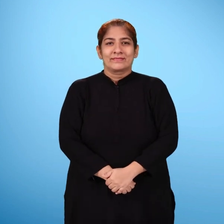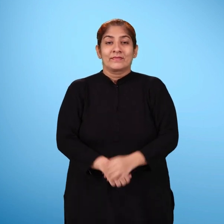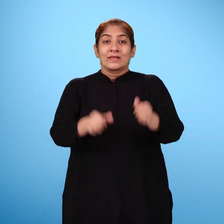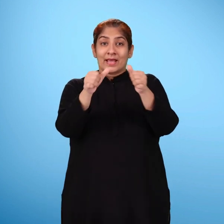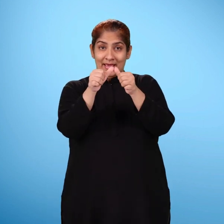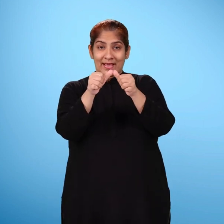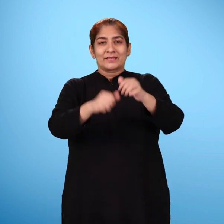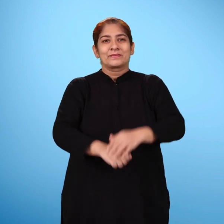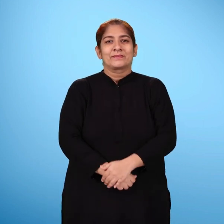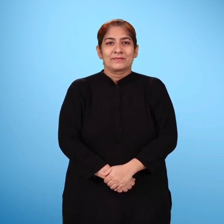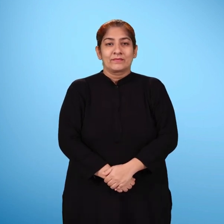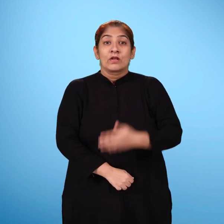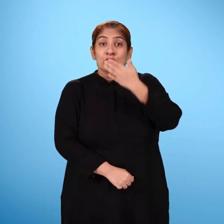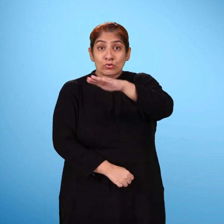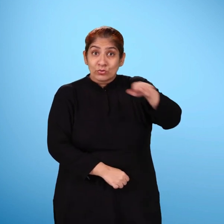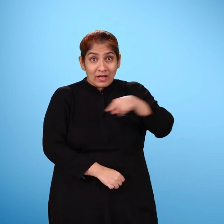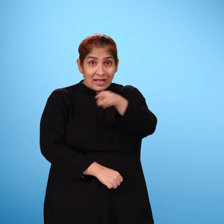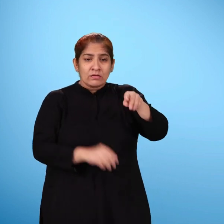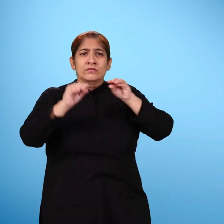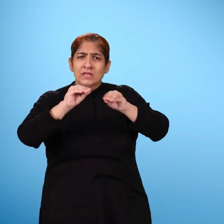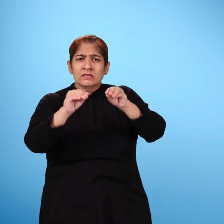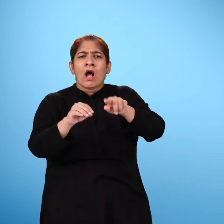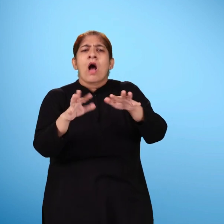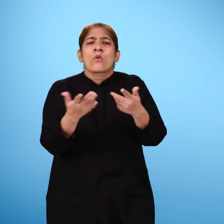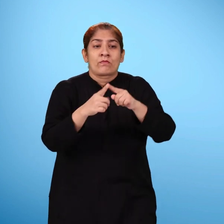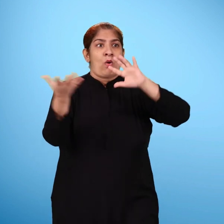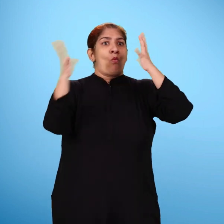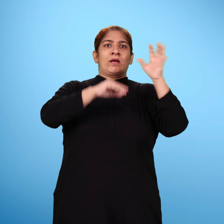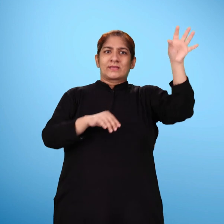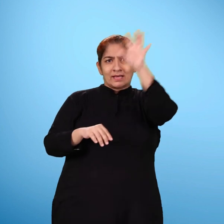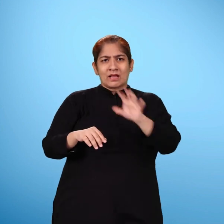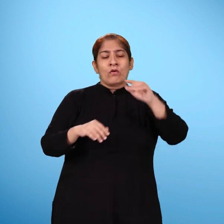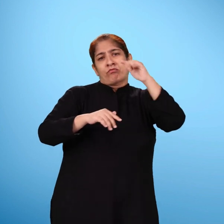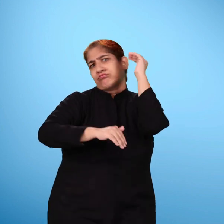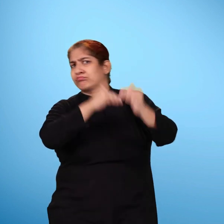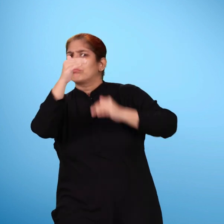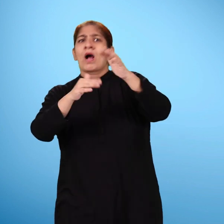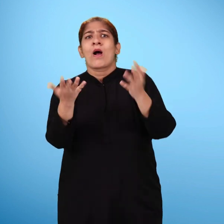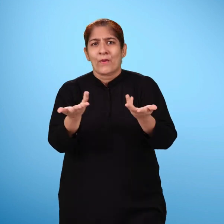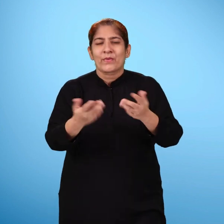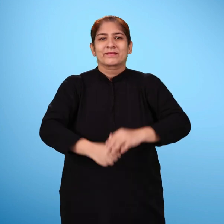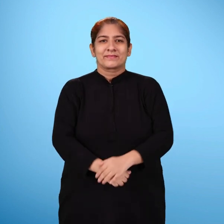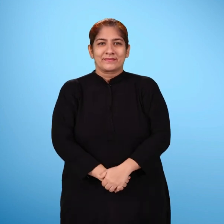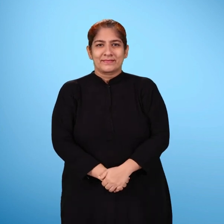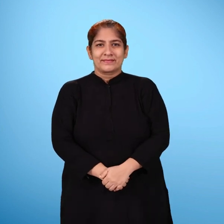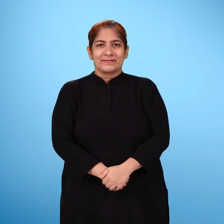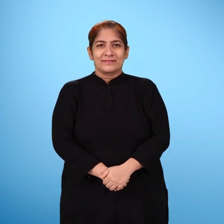Option A. Prepare students to understand their role in nation building. Option